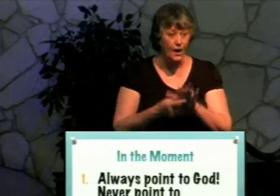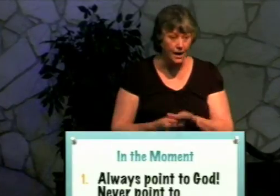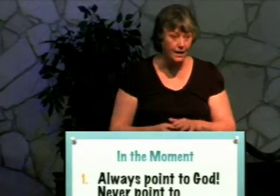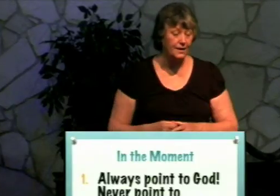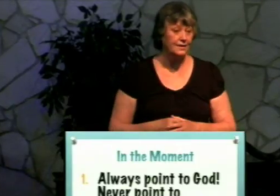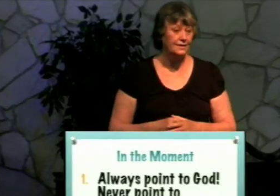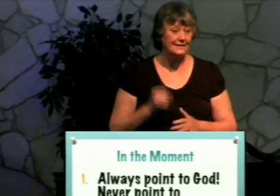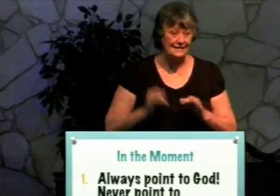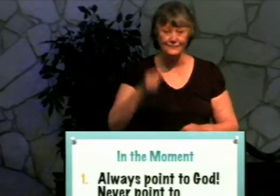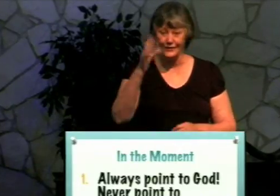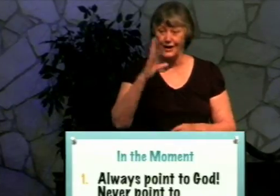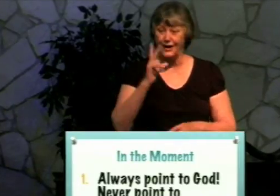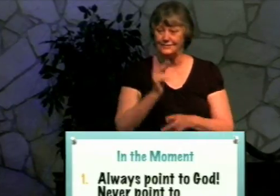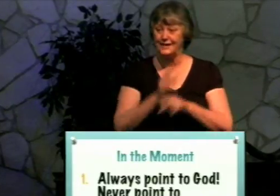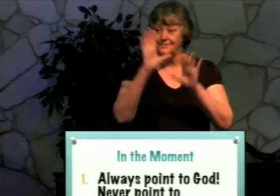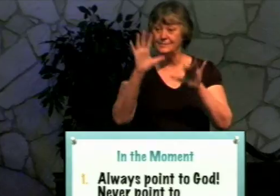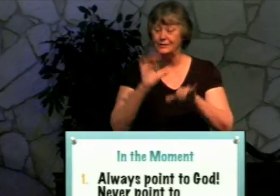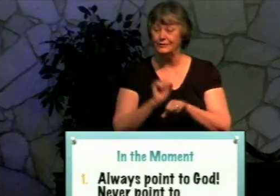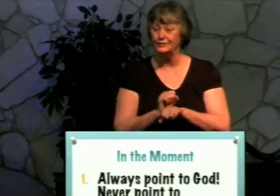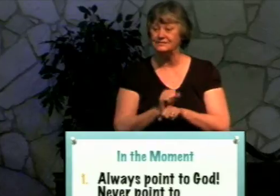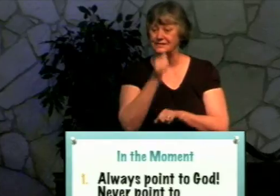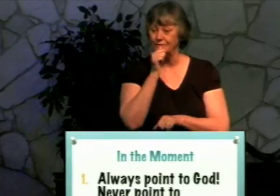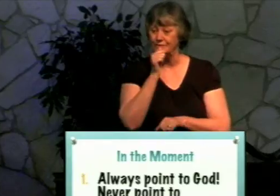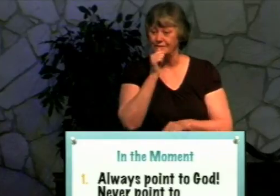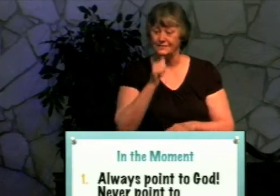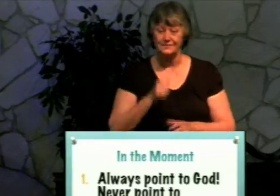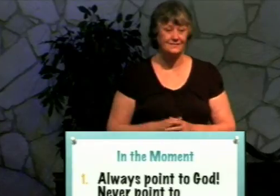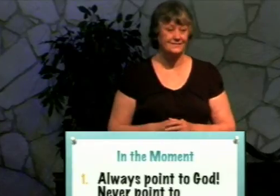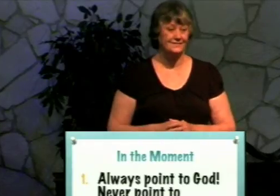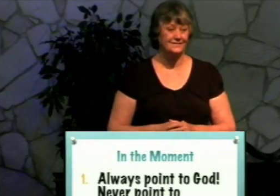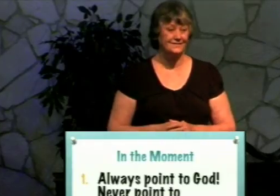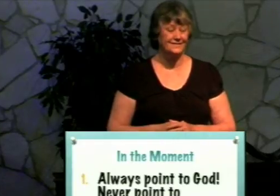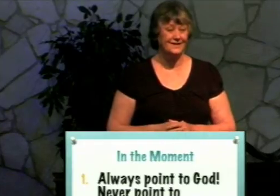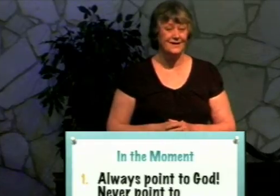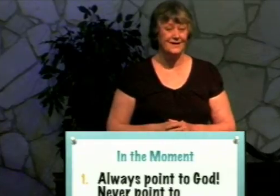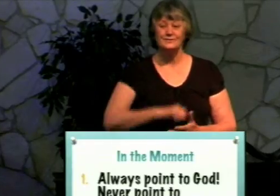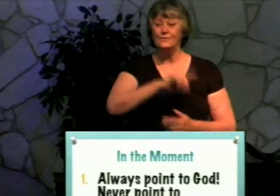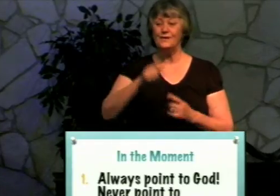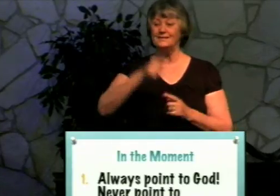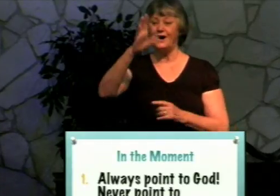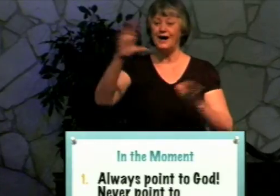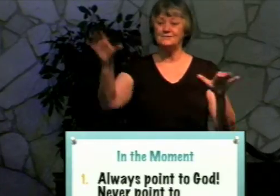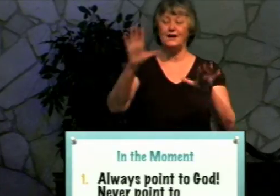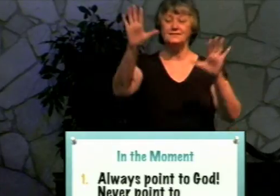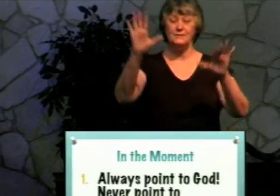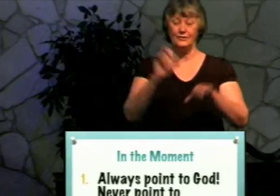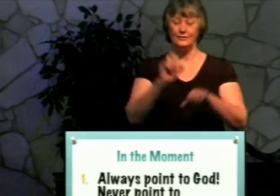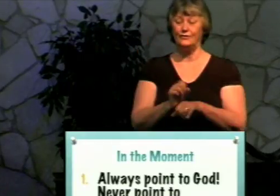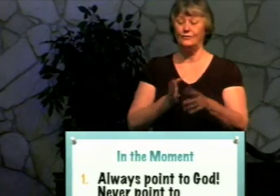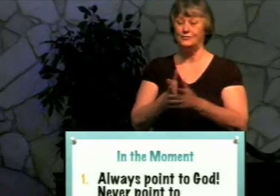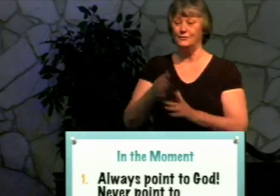Paul if God kept miracles secret. So when God does a miracle through